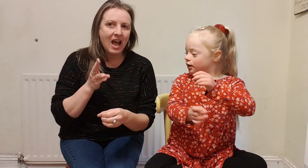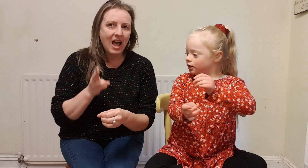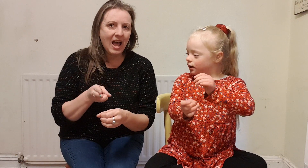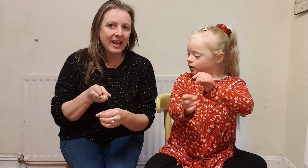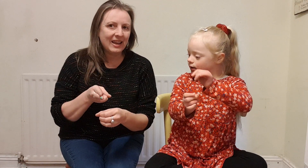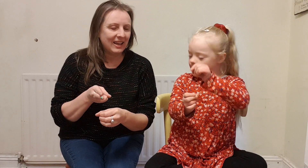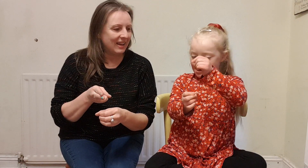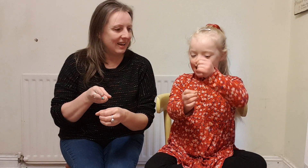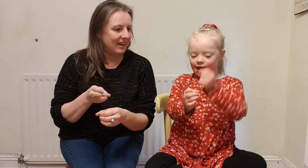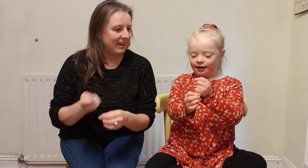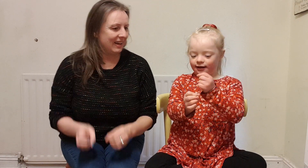Egg. Egg.